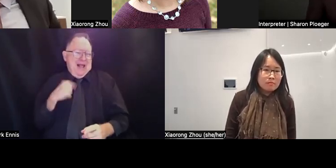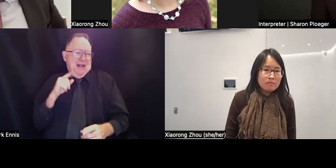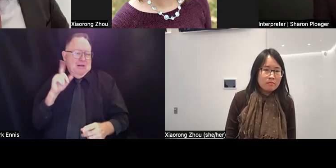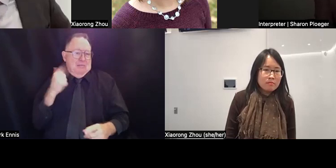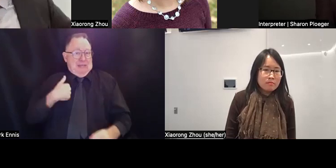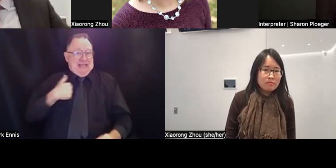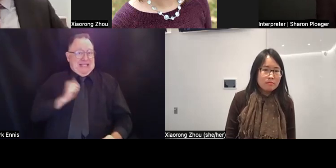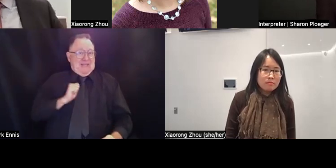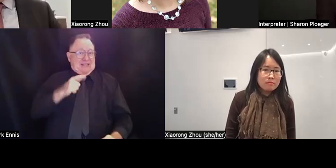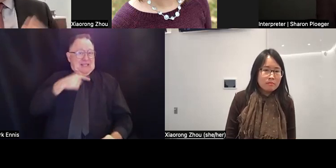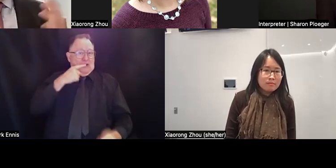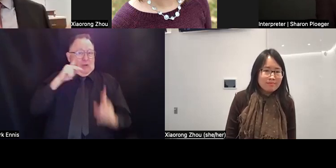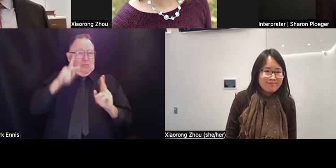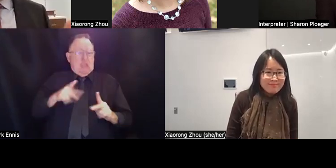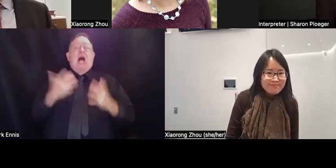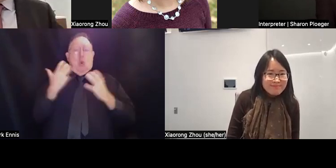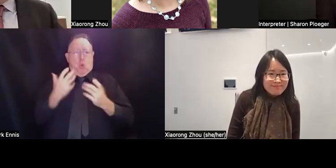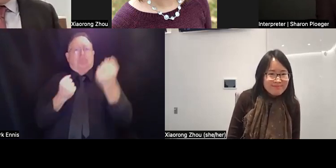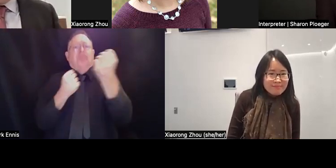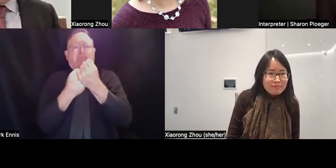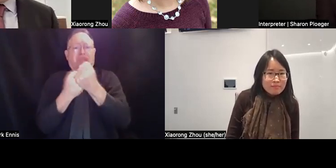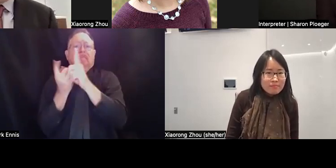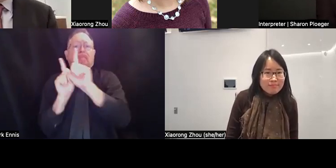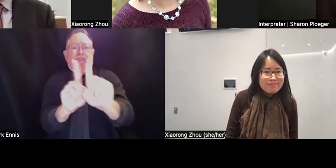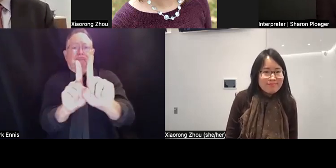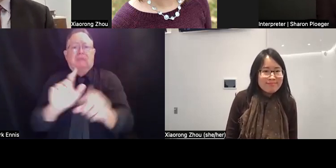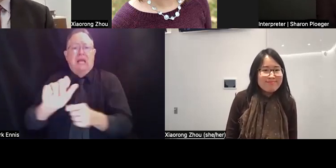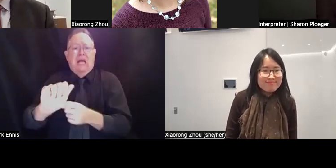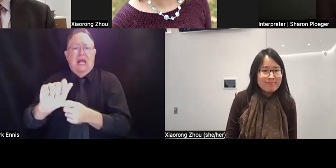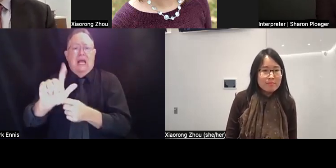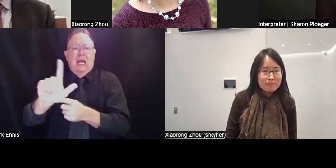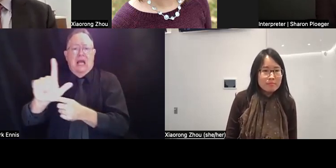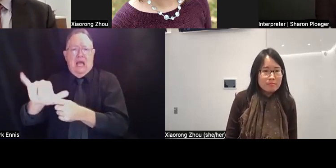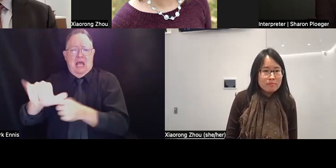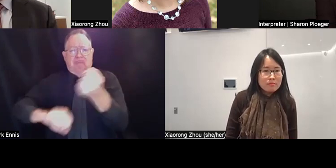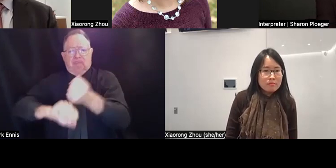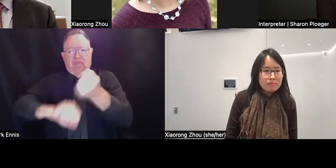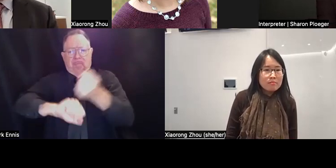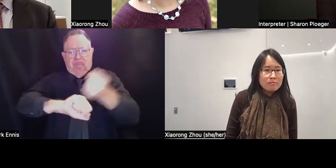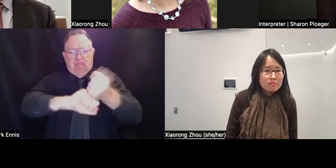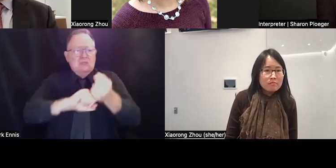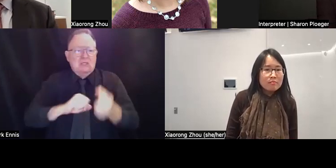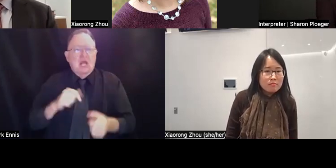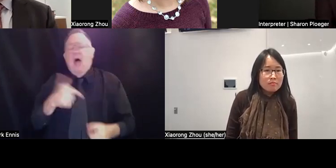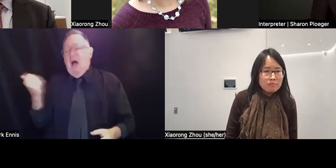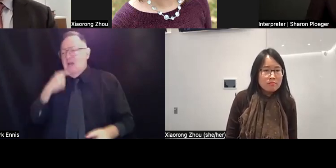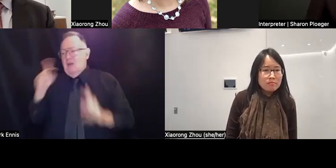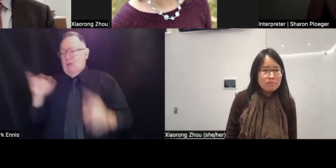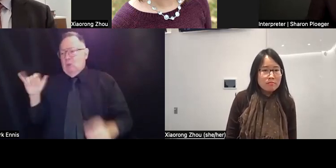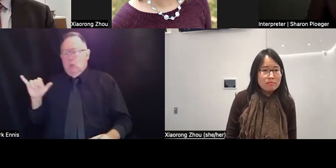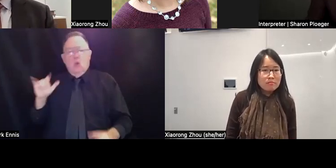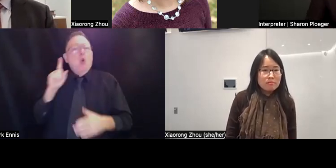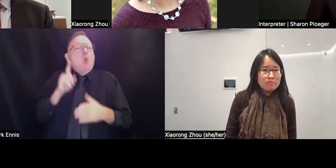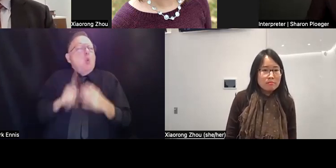hearing person who wants to be an ally, but for other hearing allies too, what is the best way that we